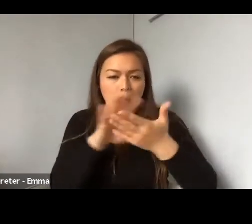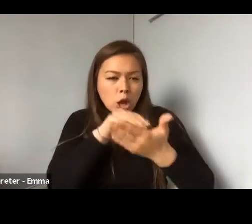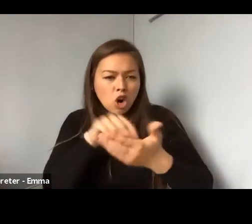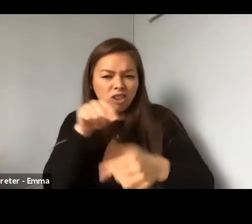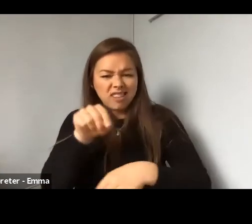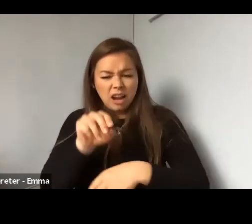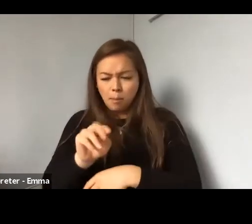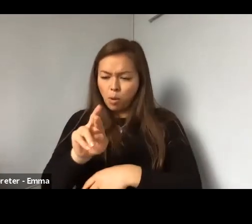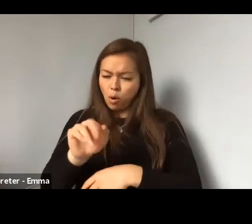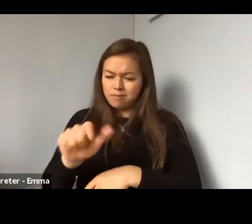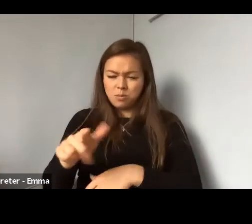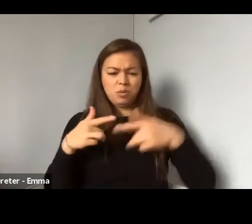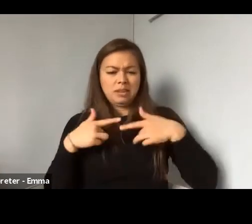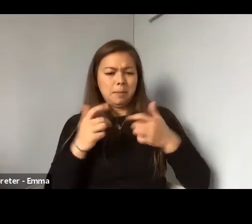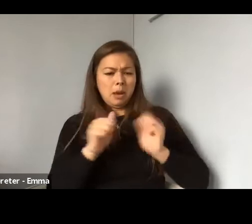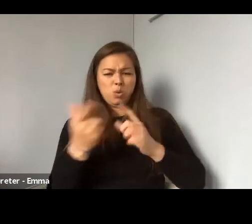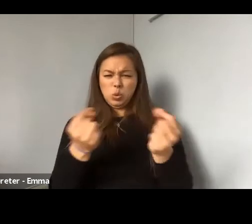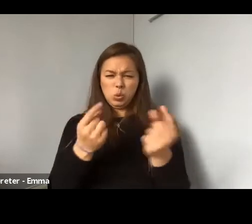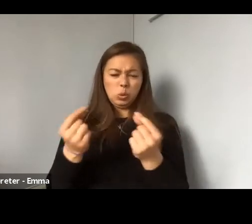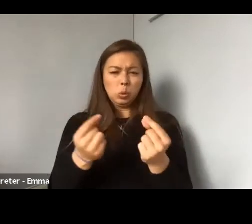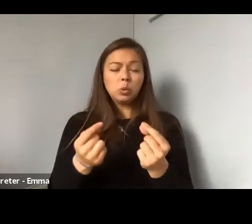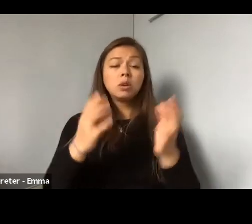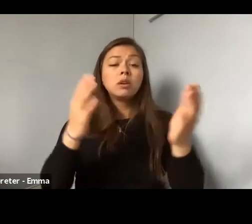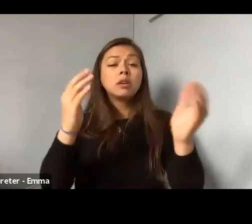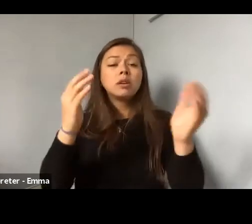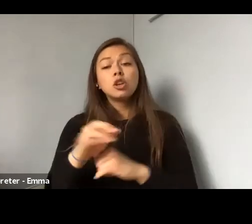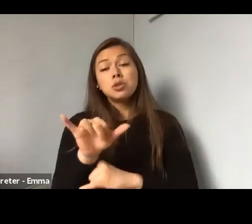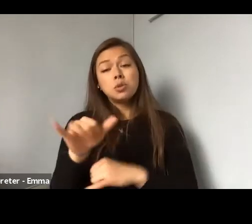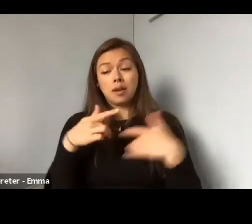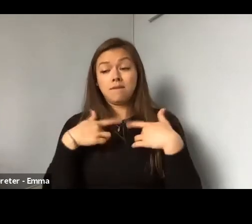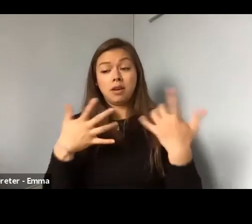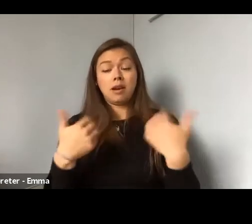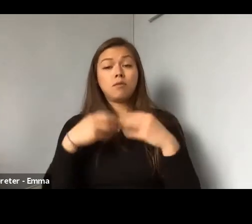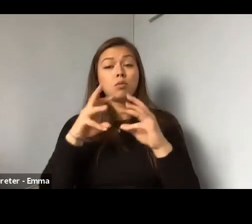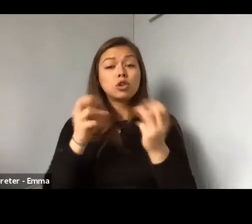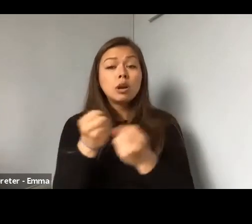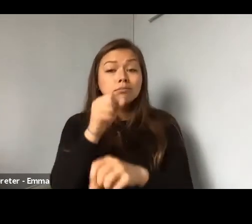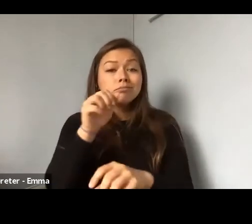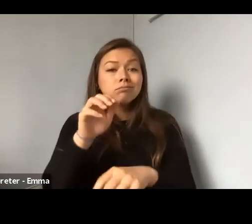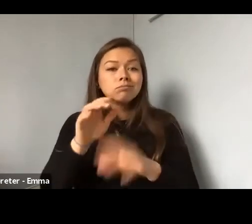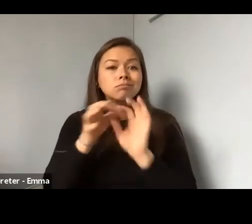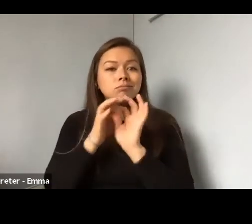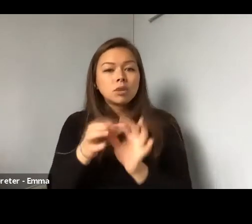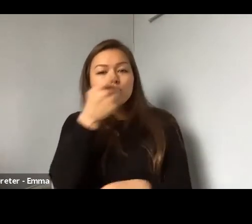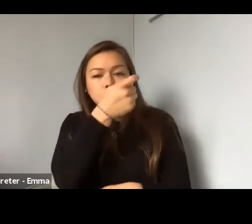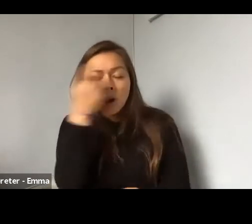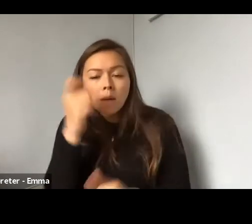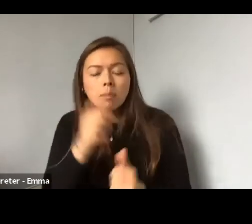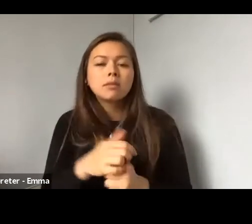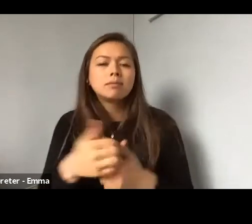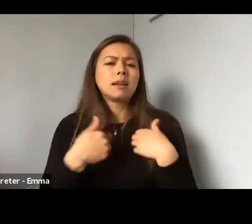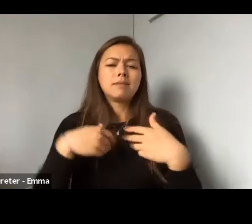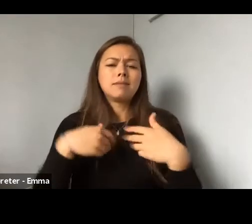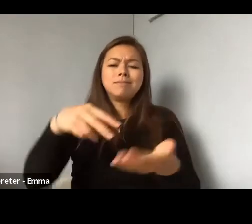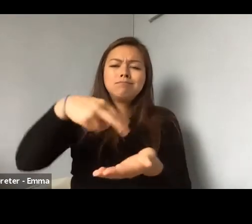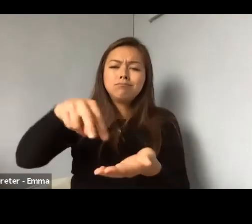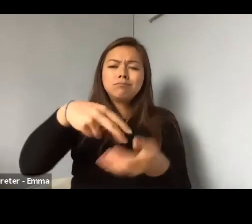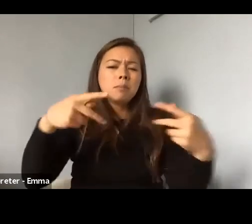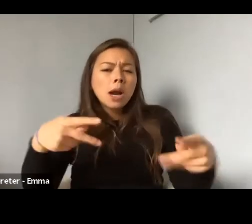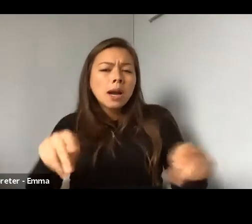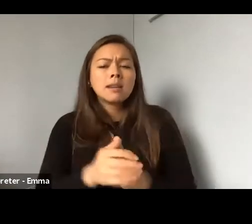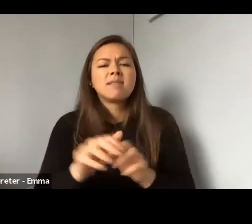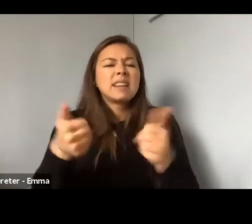had workshops on trauma, which I mentioned, and accessible programming. We had dance parties, games, in-kind prizes from several sponsors. We had